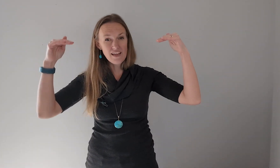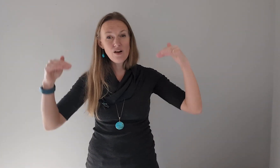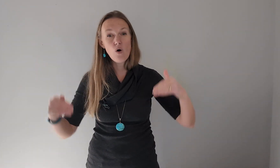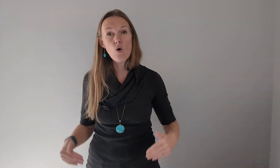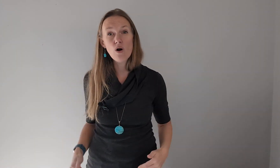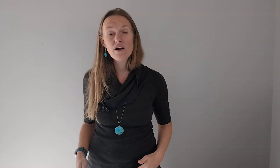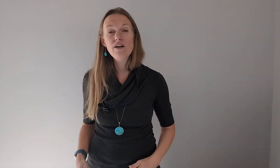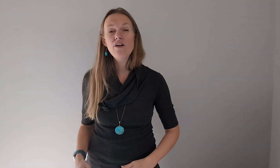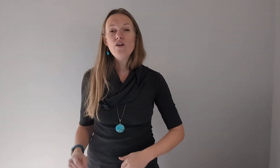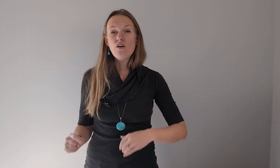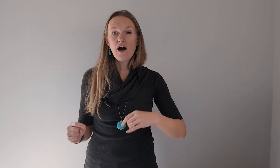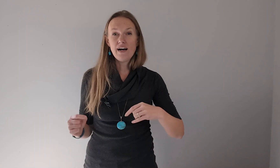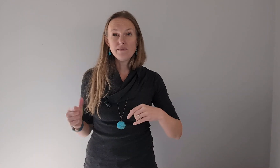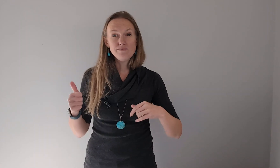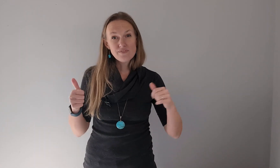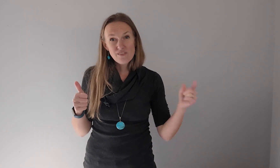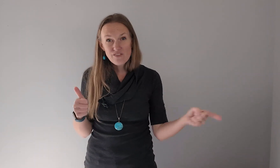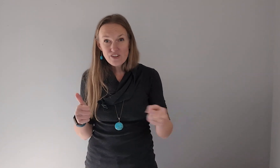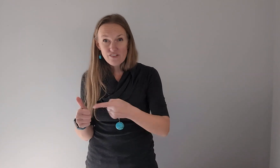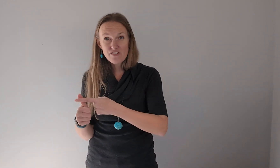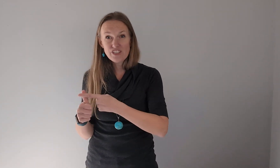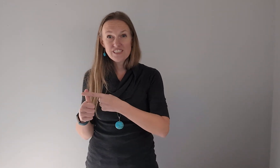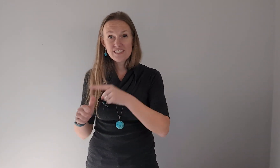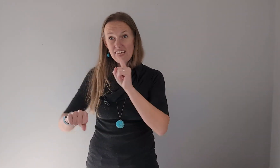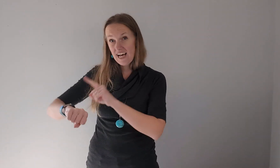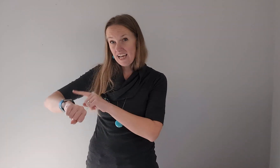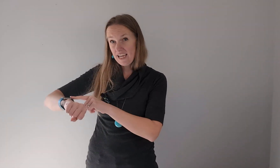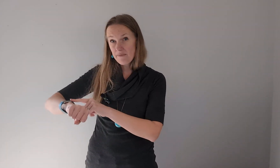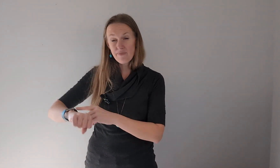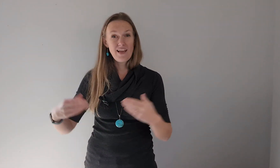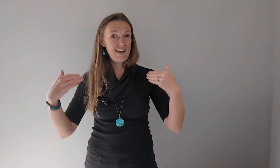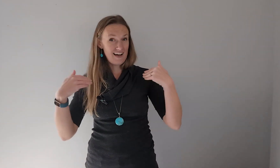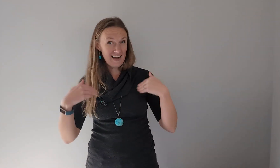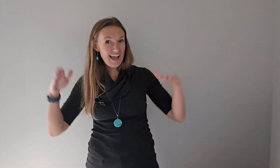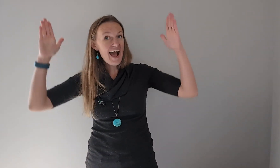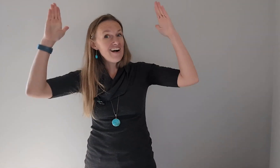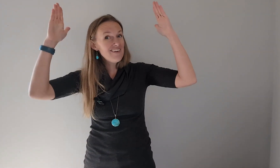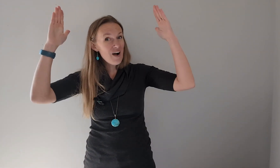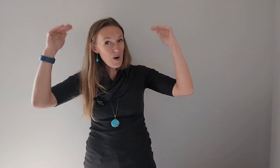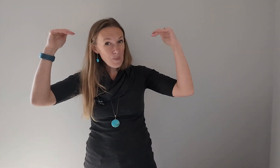Okay, or for the first time, I have hope.